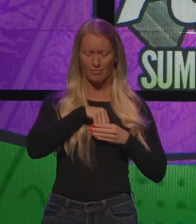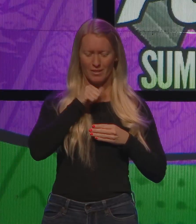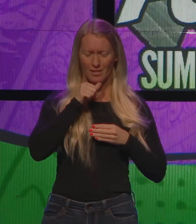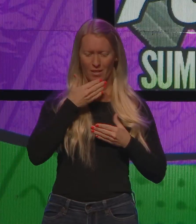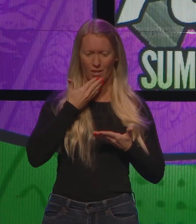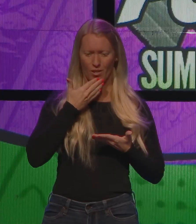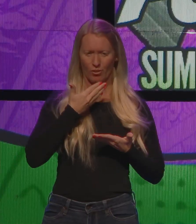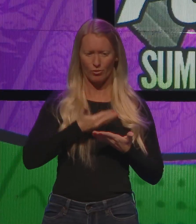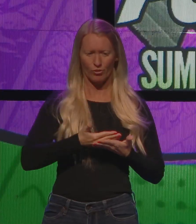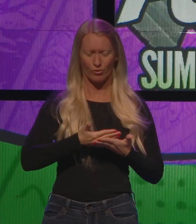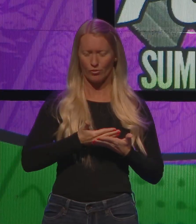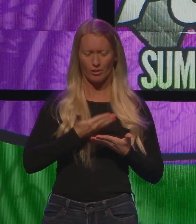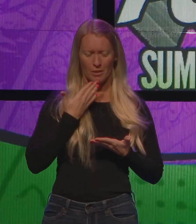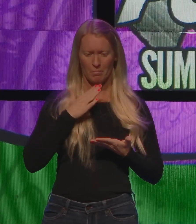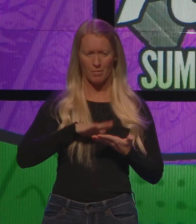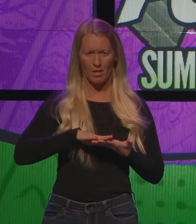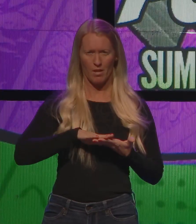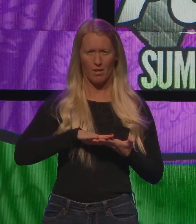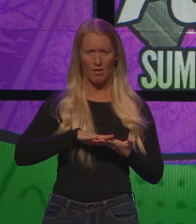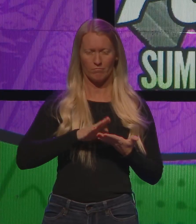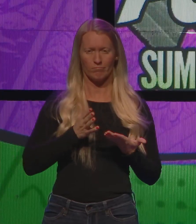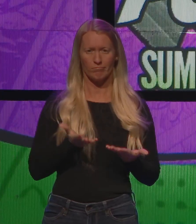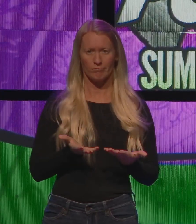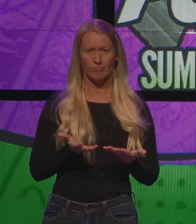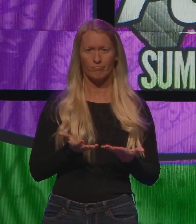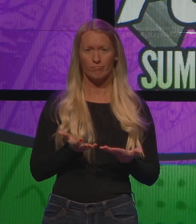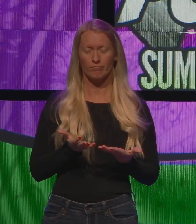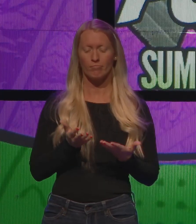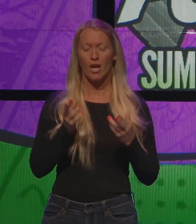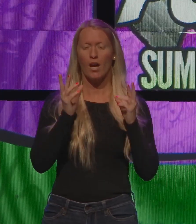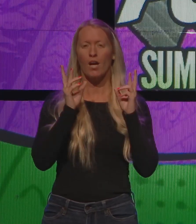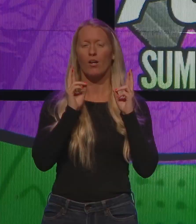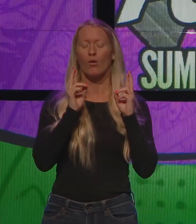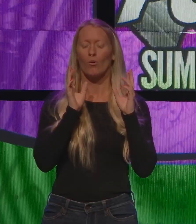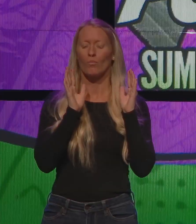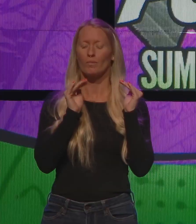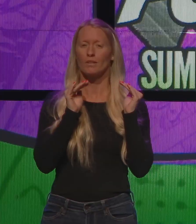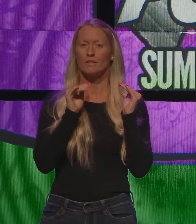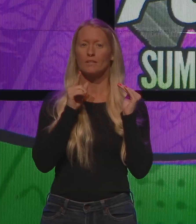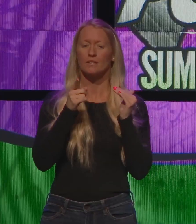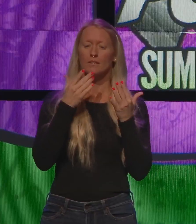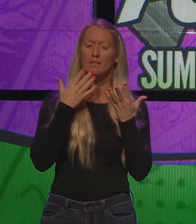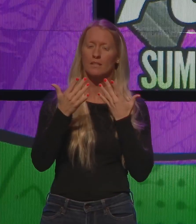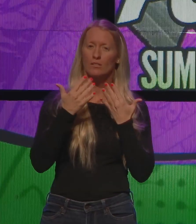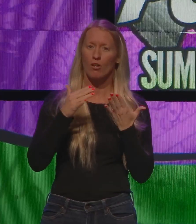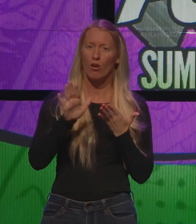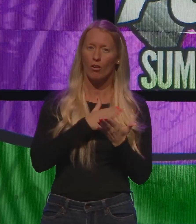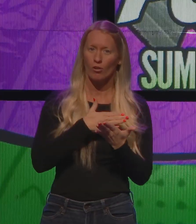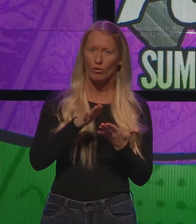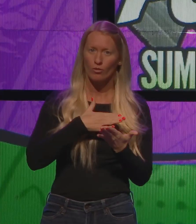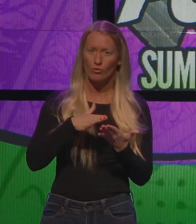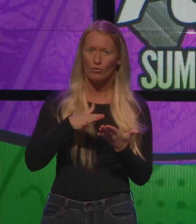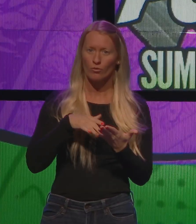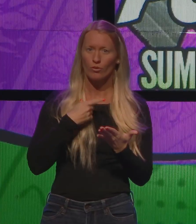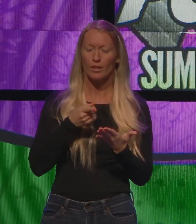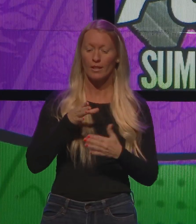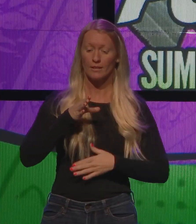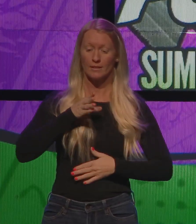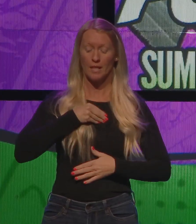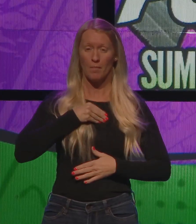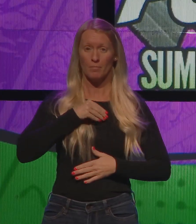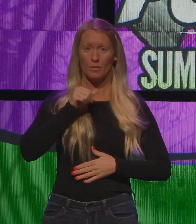And I hope that throughout this time you can sing this song and maybe even adopt a new identity. Maybe adopt a